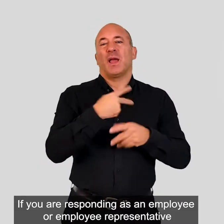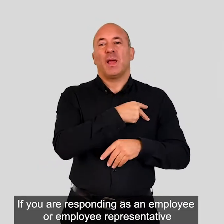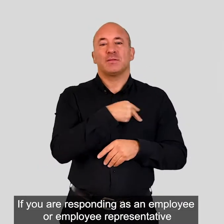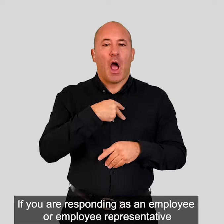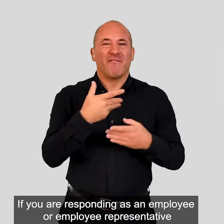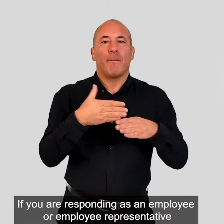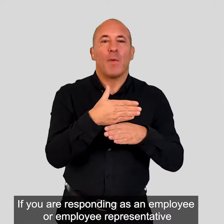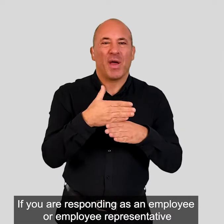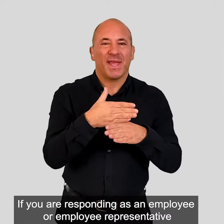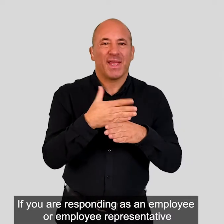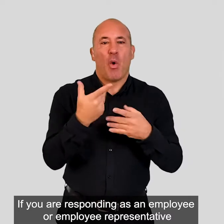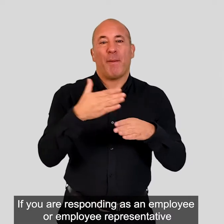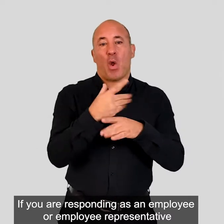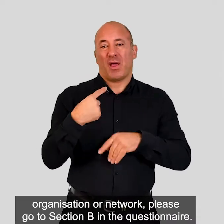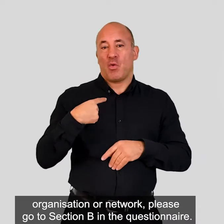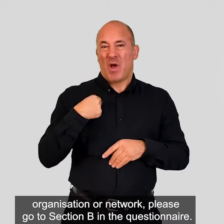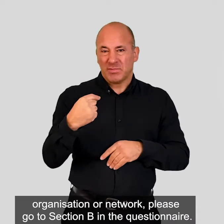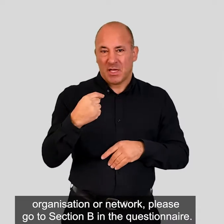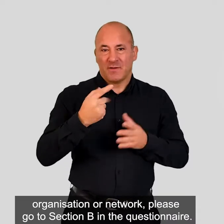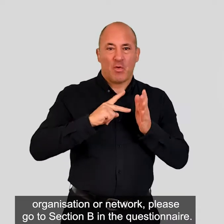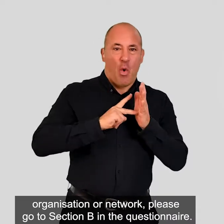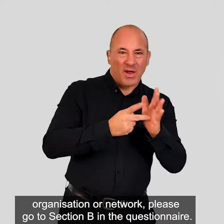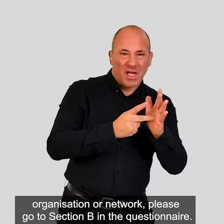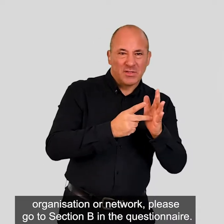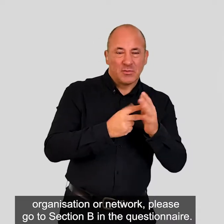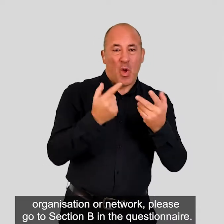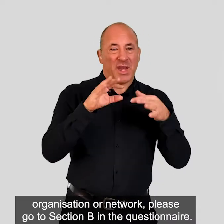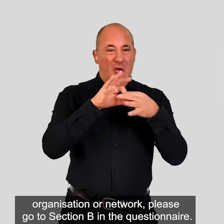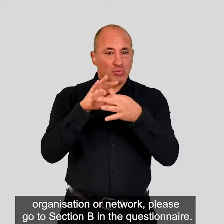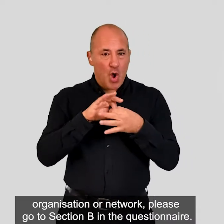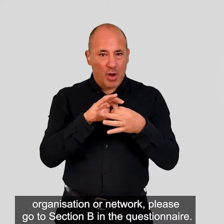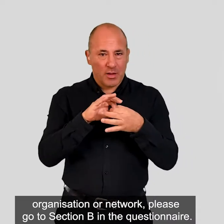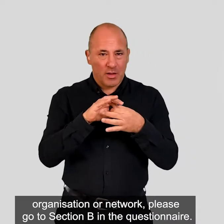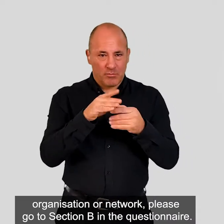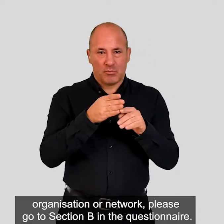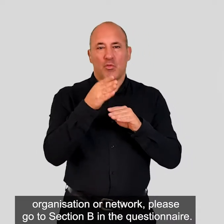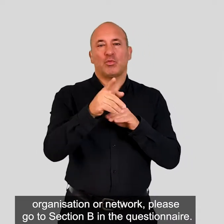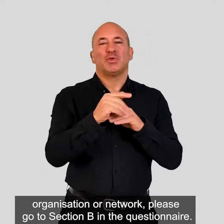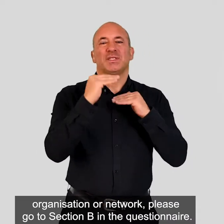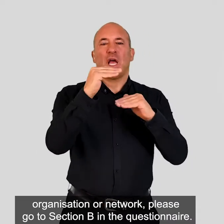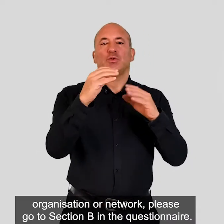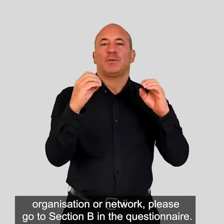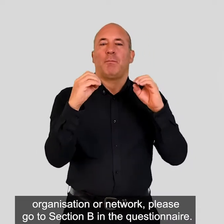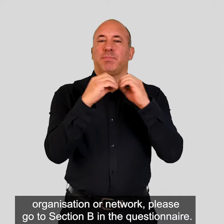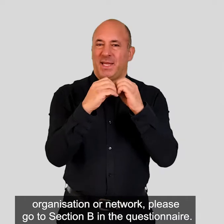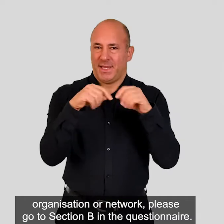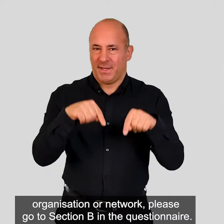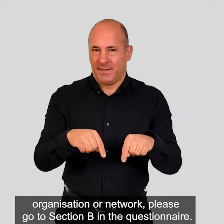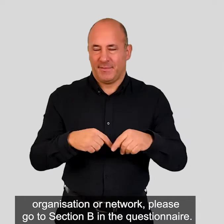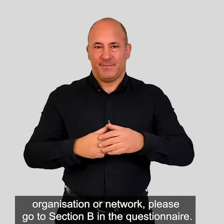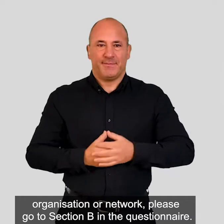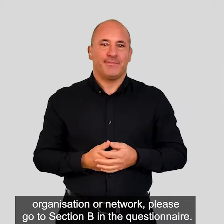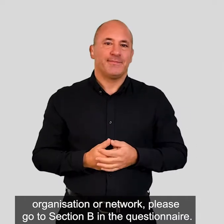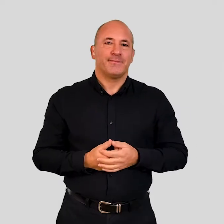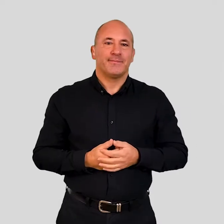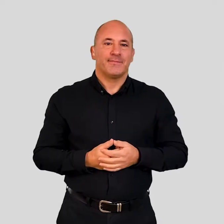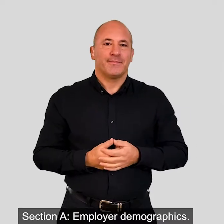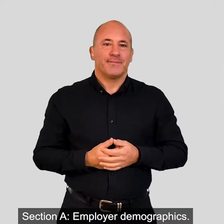employee or employee representative organization or network, please go to Section B in the questionnaire.